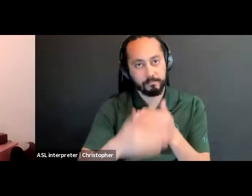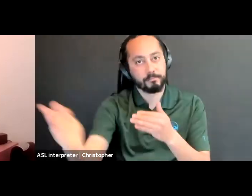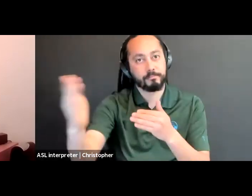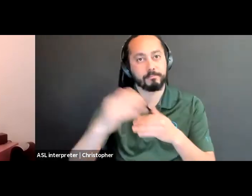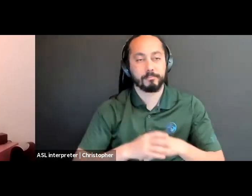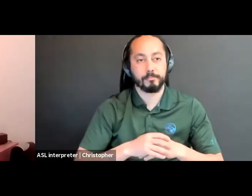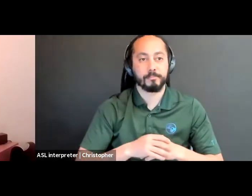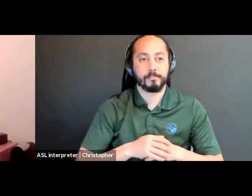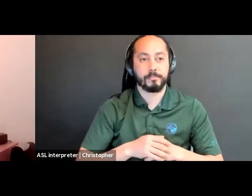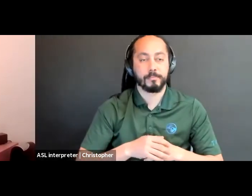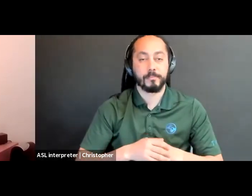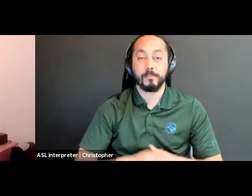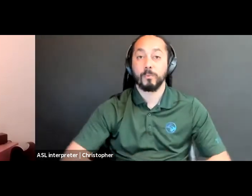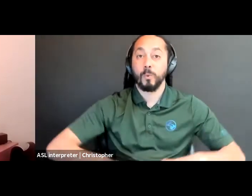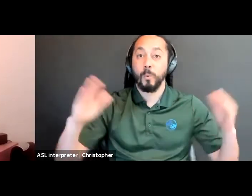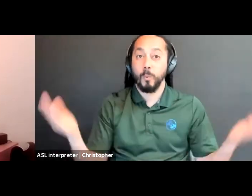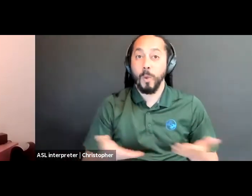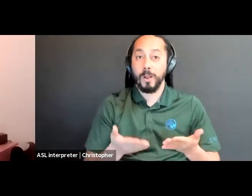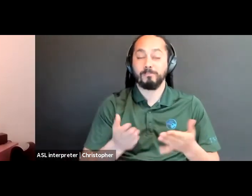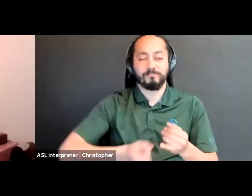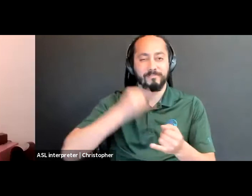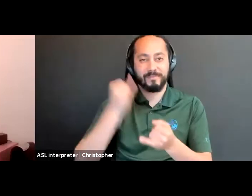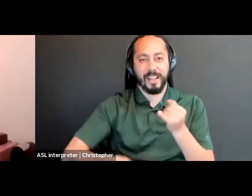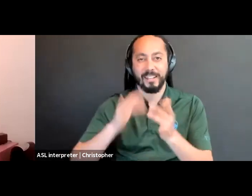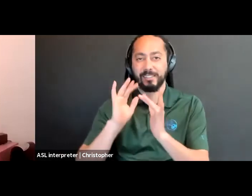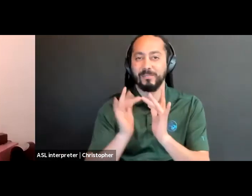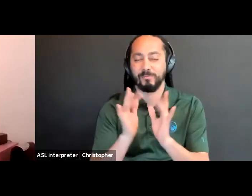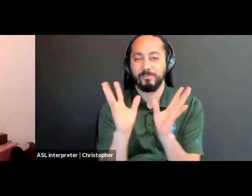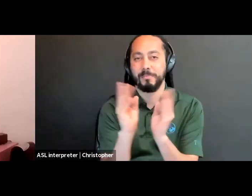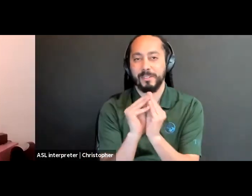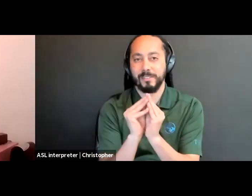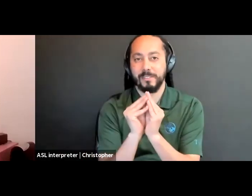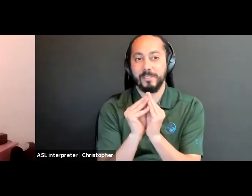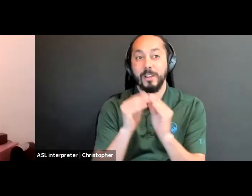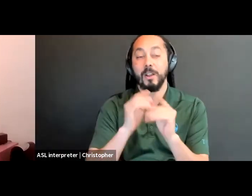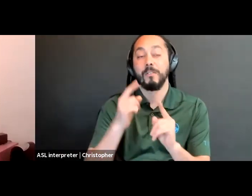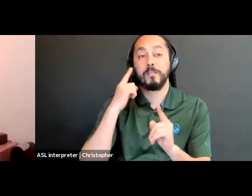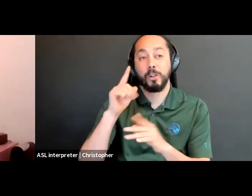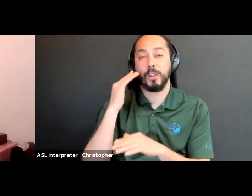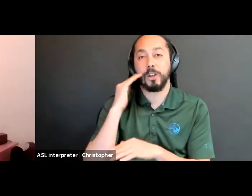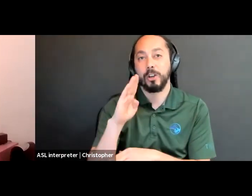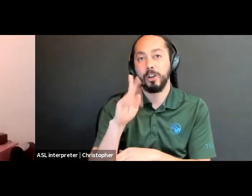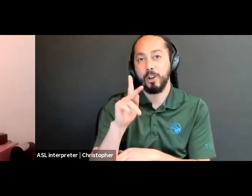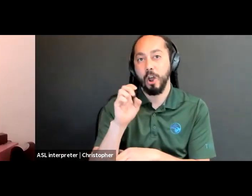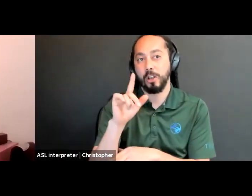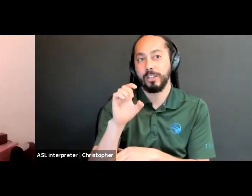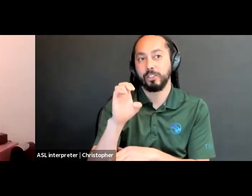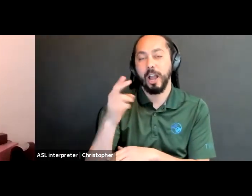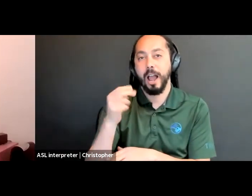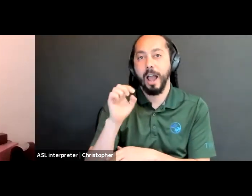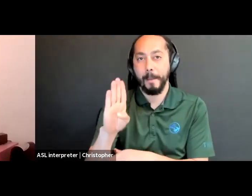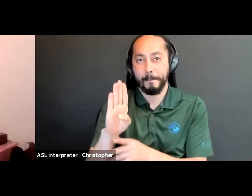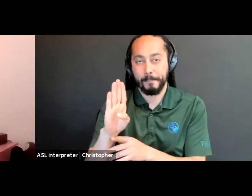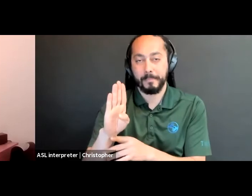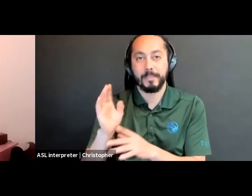Welcome to the final webinar of our Learning Network and Knowledge Hub's current series, The Misuse of